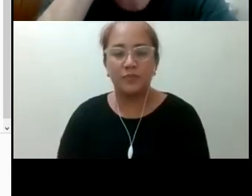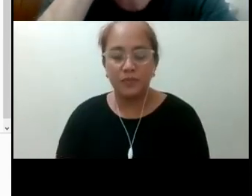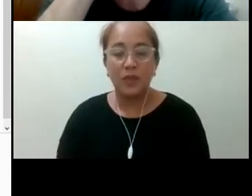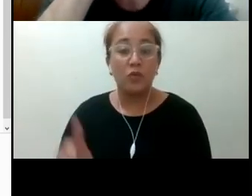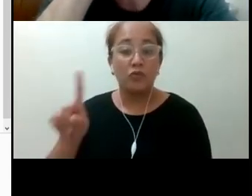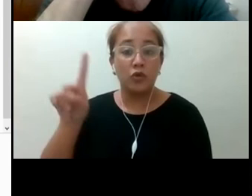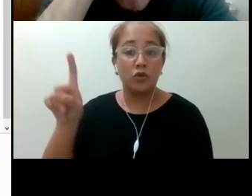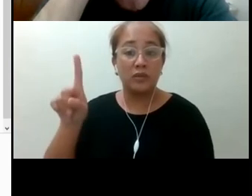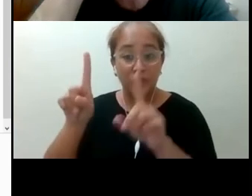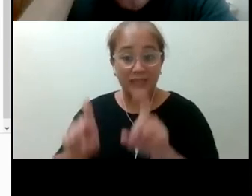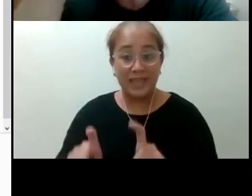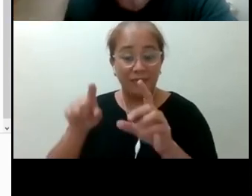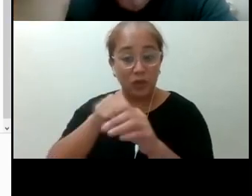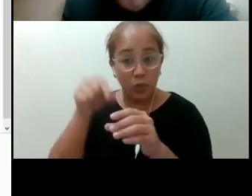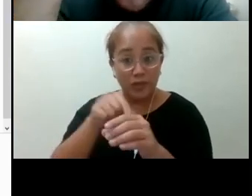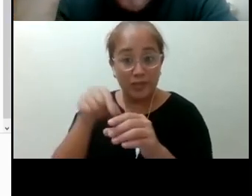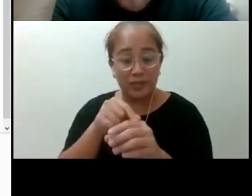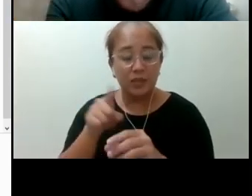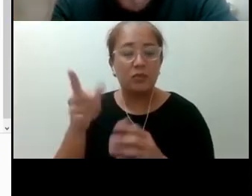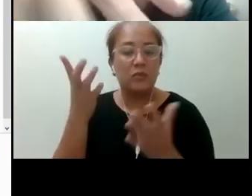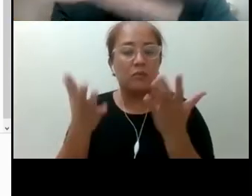you may have your